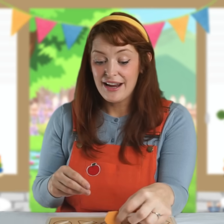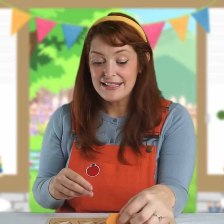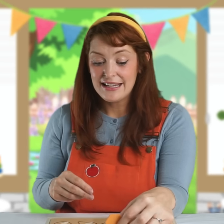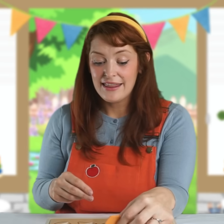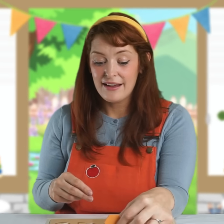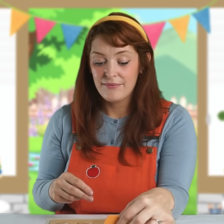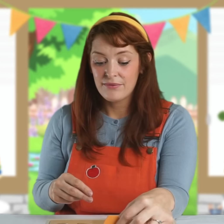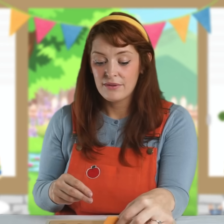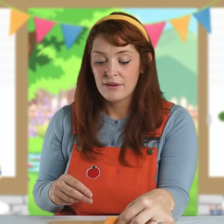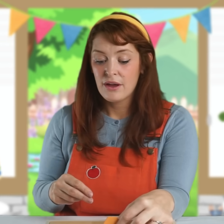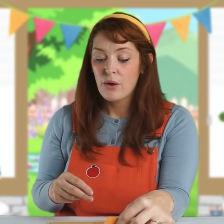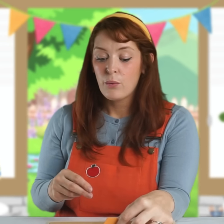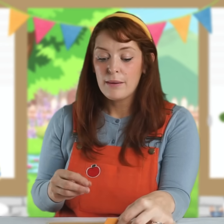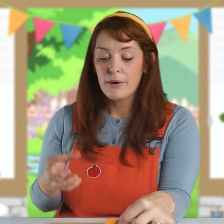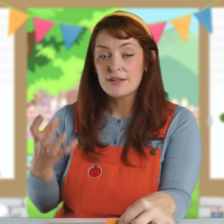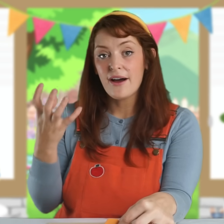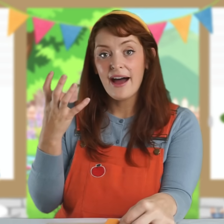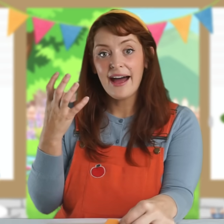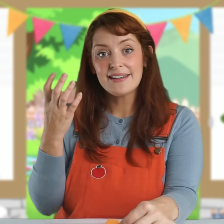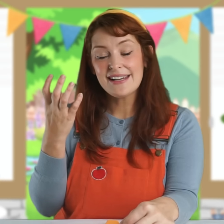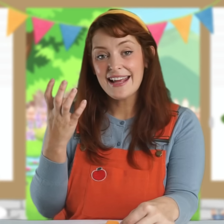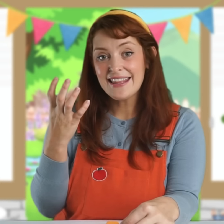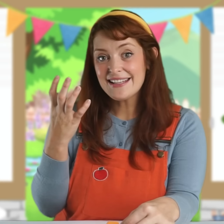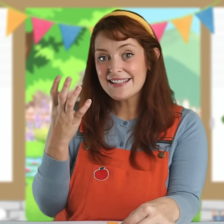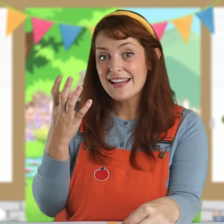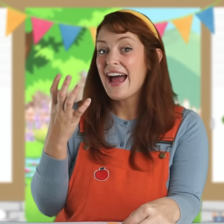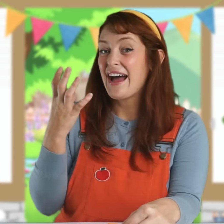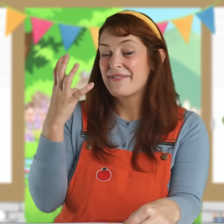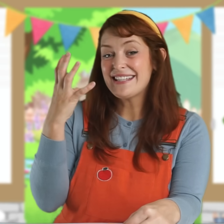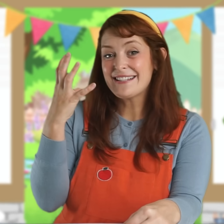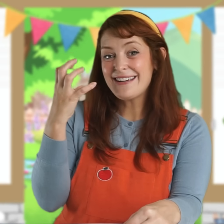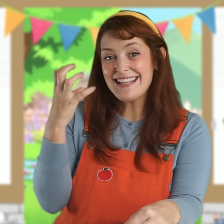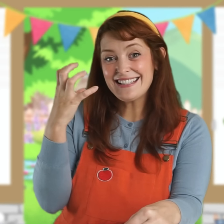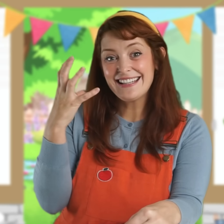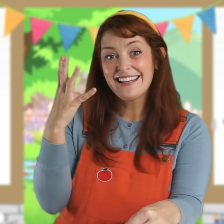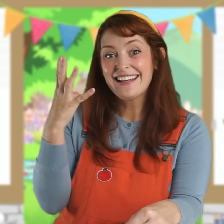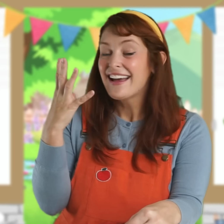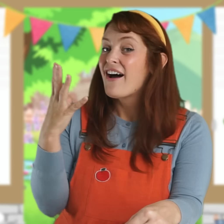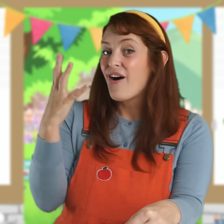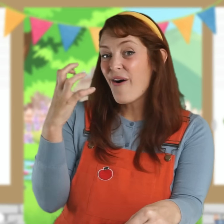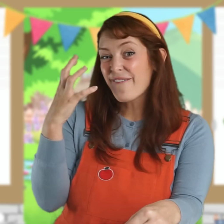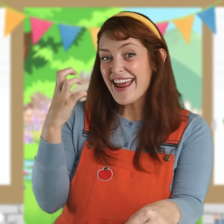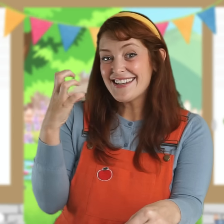it together. We put our hand like this and we squeeze. Orange.